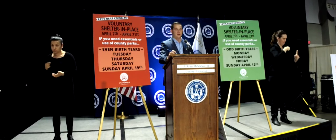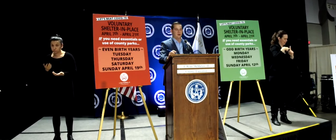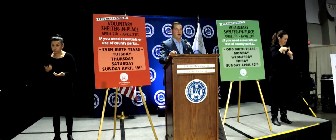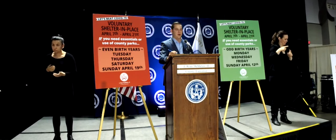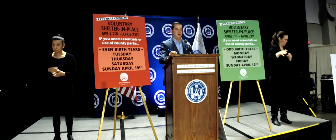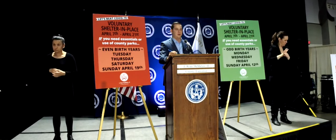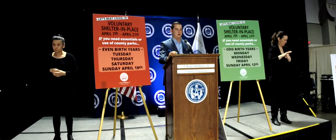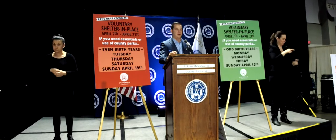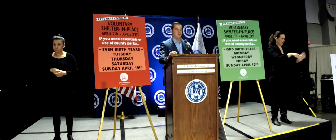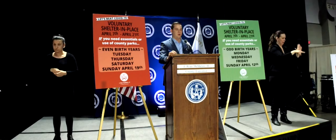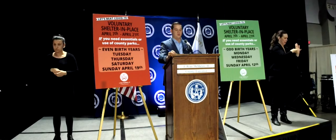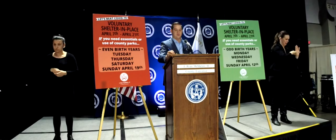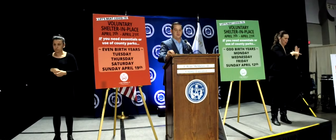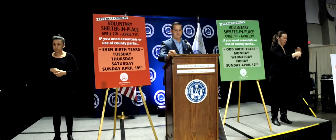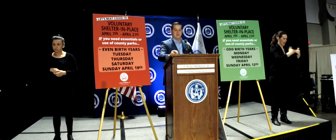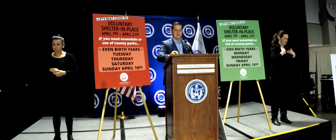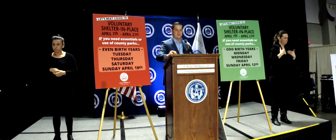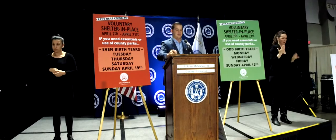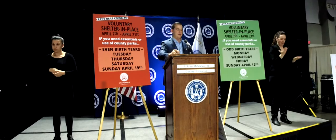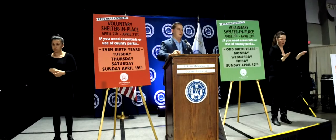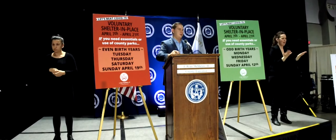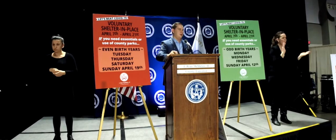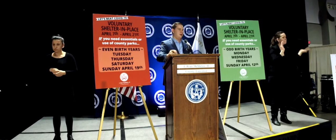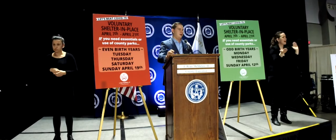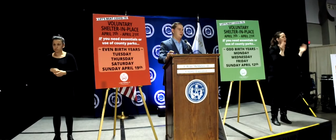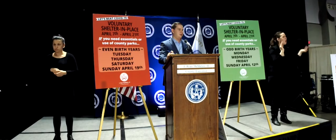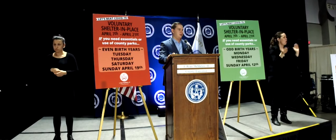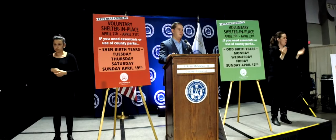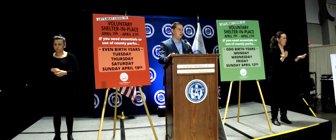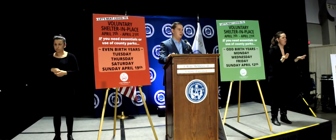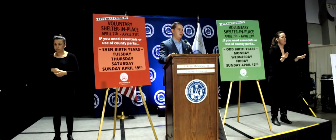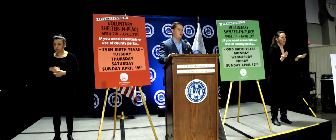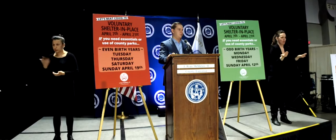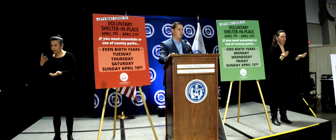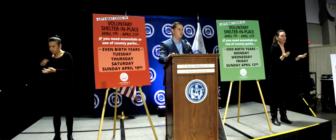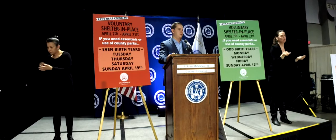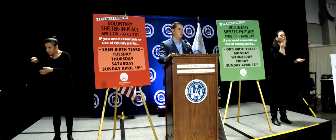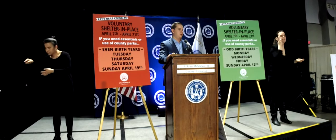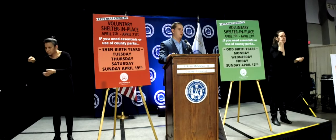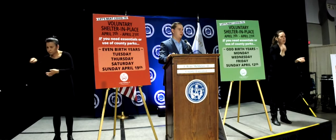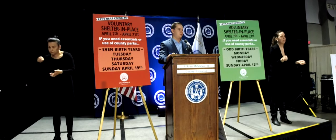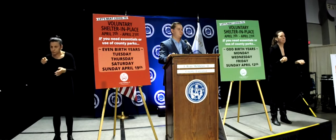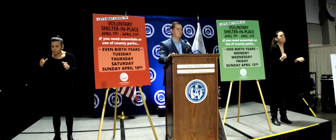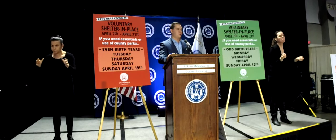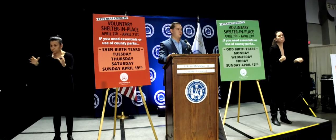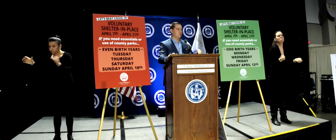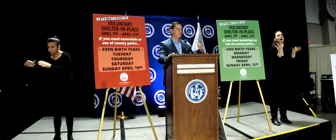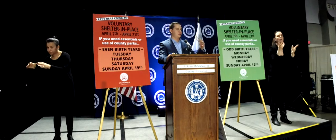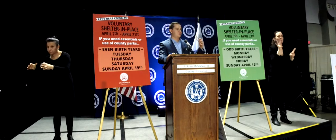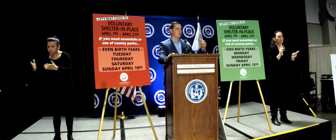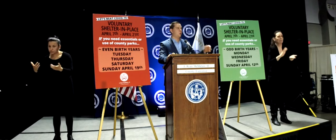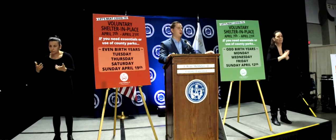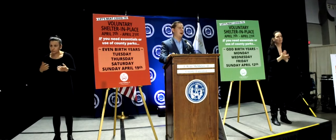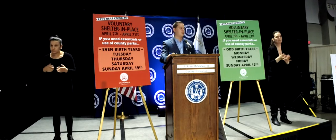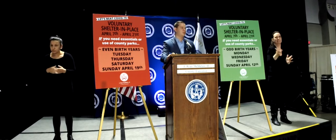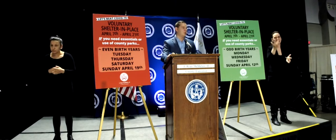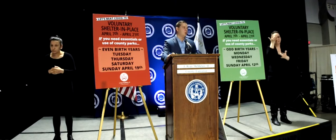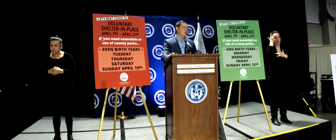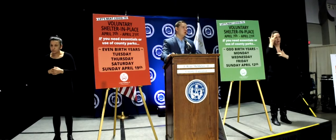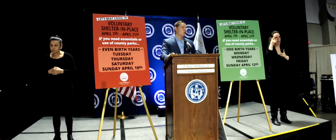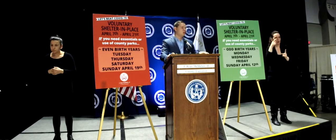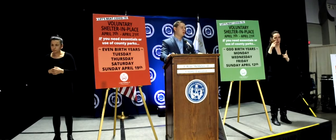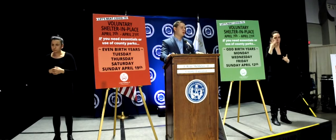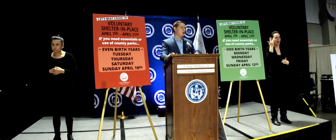tracking, and where you can see density, and whether it's thermal, through heat sensor or whatnot.